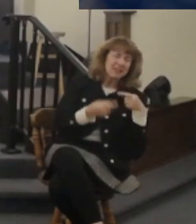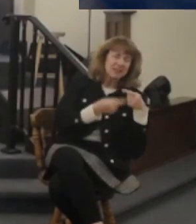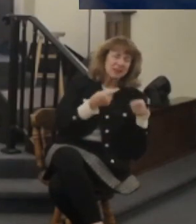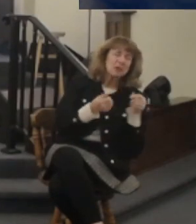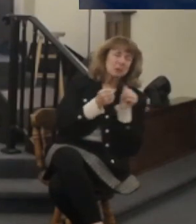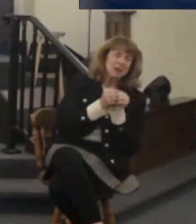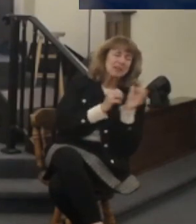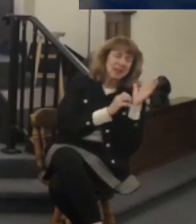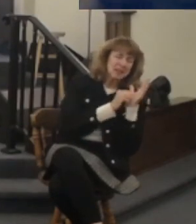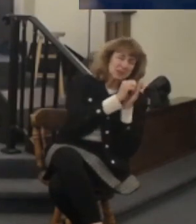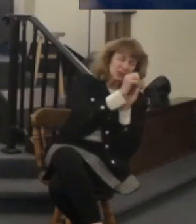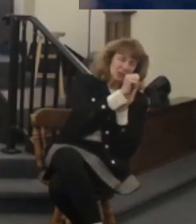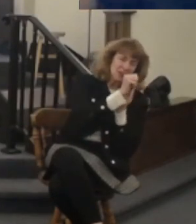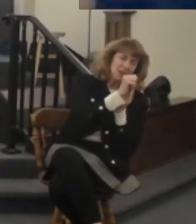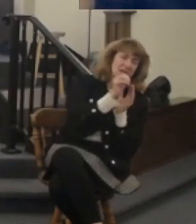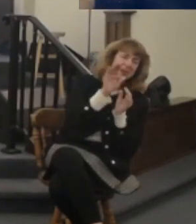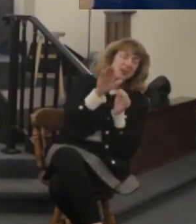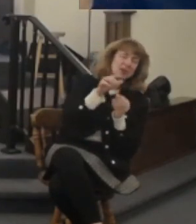And what is her name?